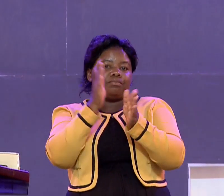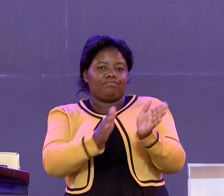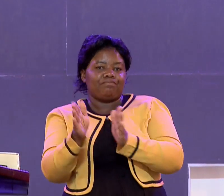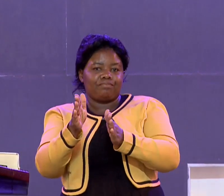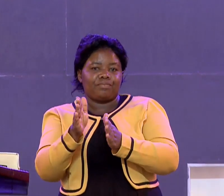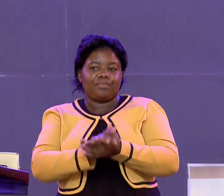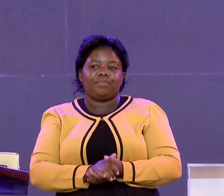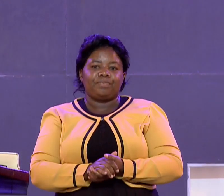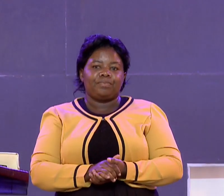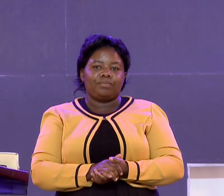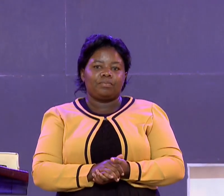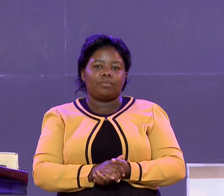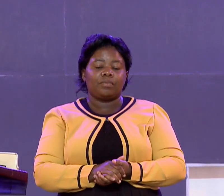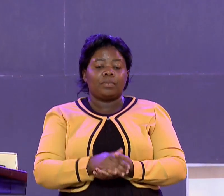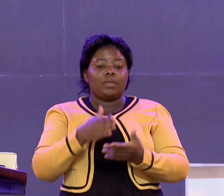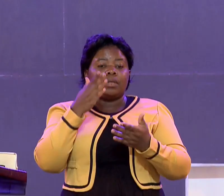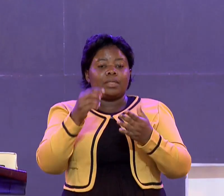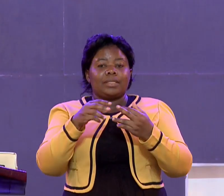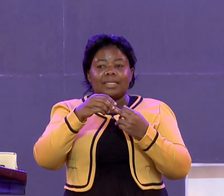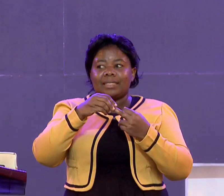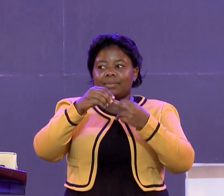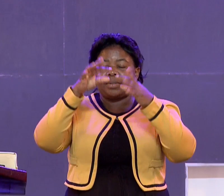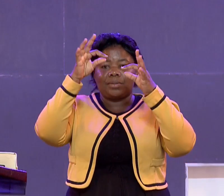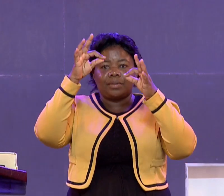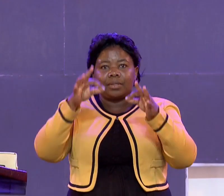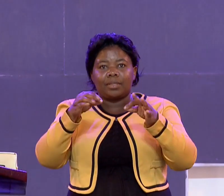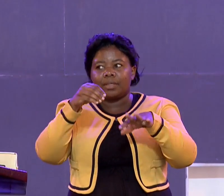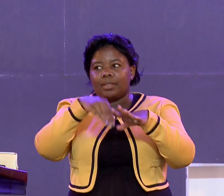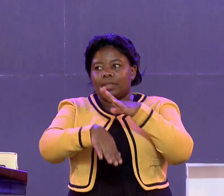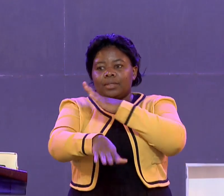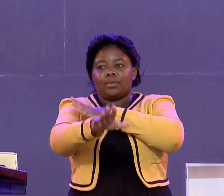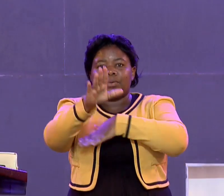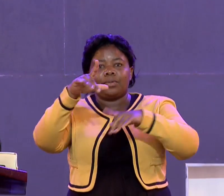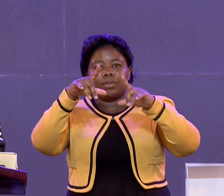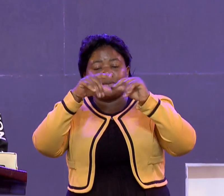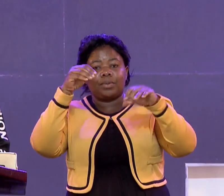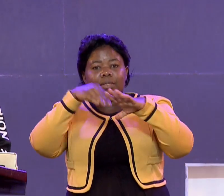There is a uniqueness in the Word of God in this place.